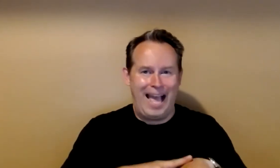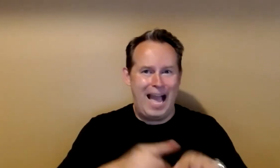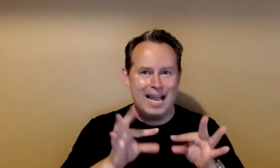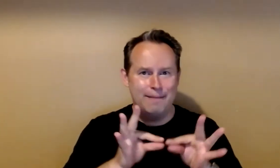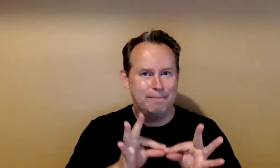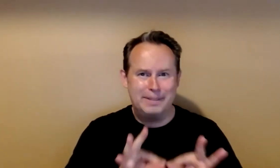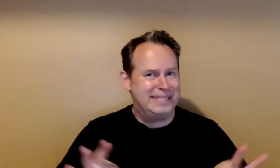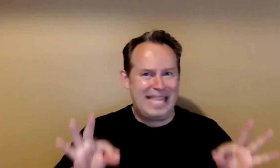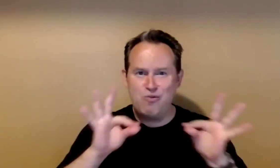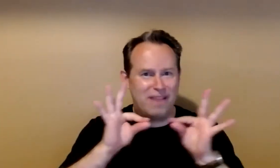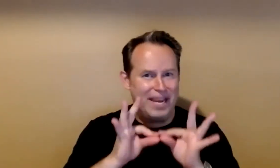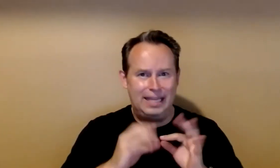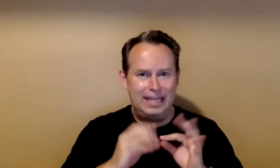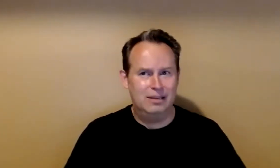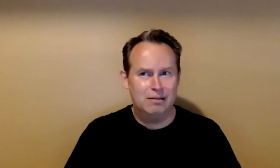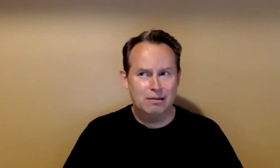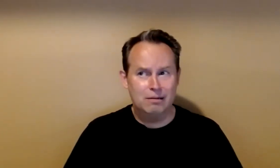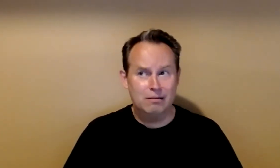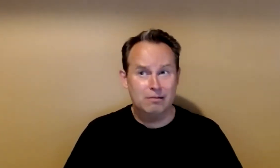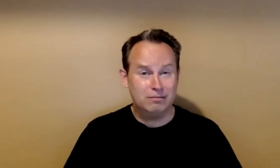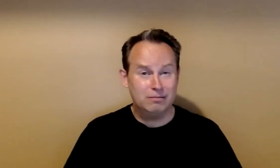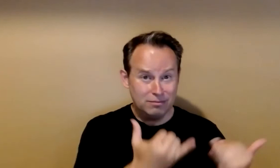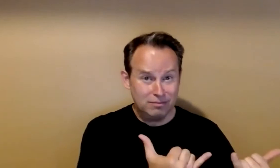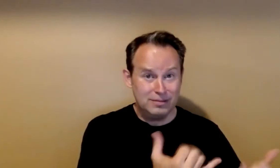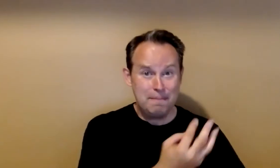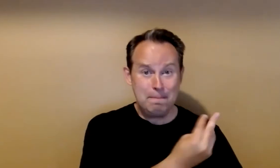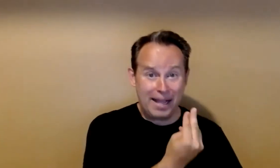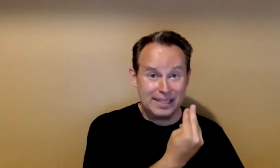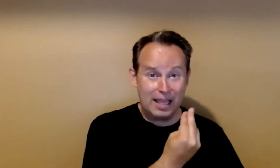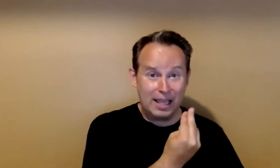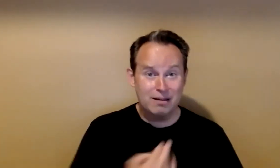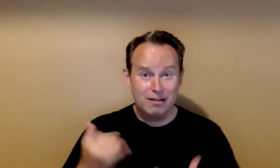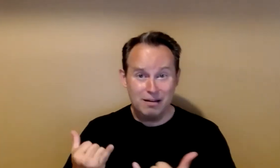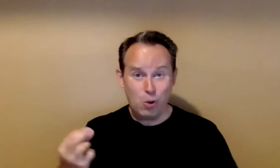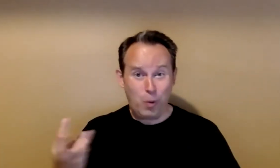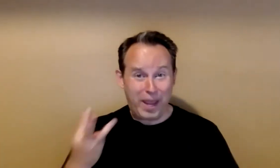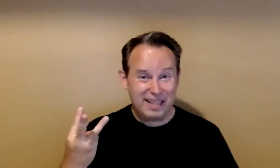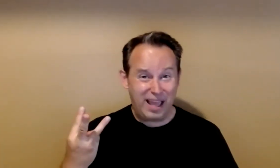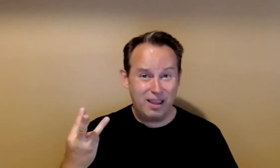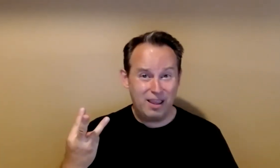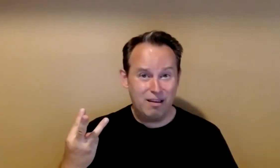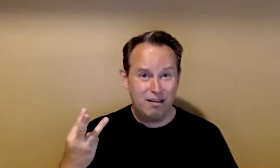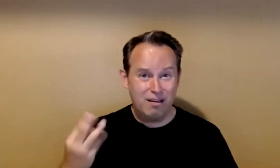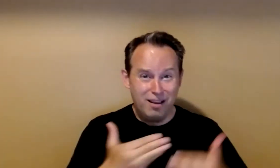Without a job or a purpose, time becomes irrelevant. Is it Monday or is it Wednesday?